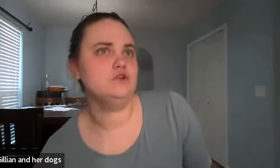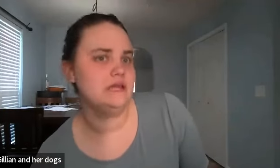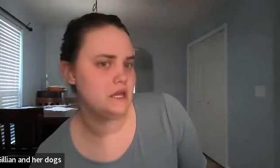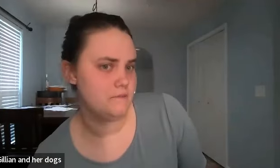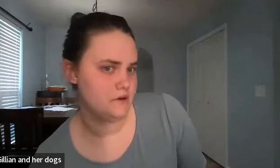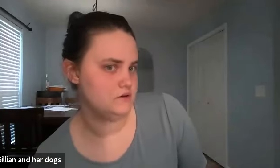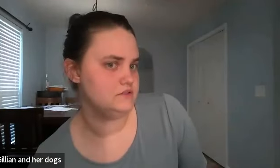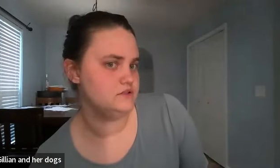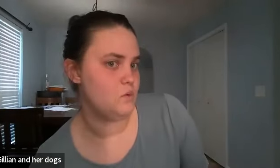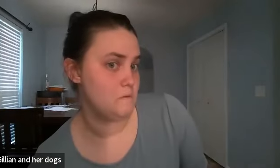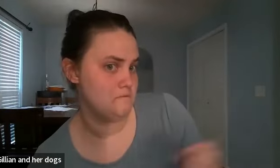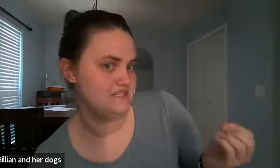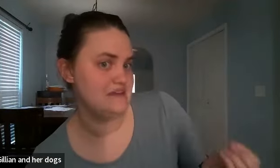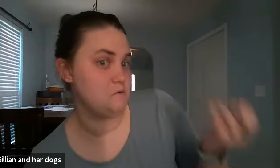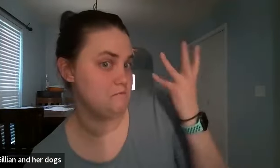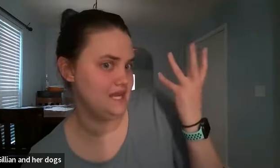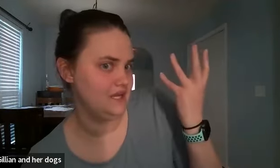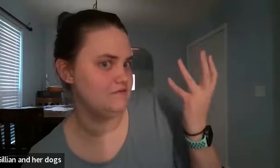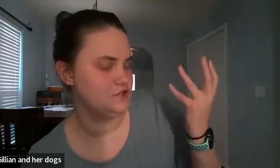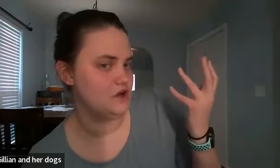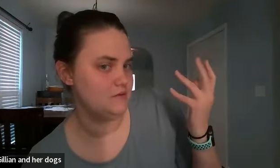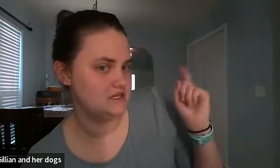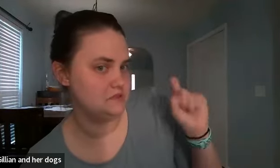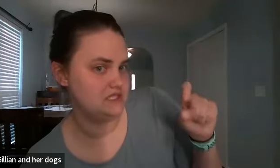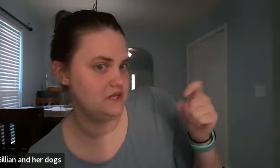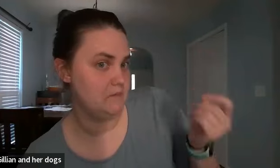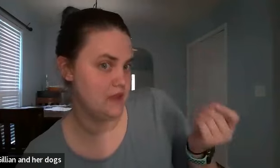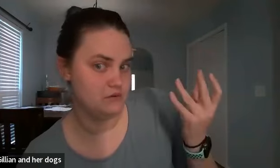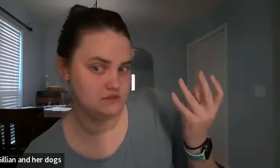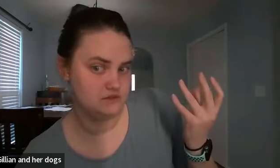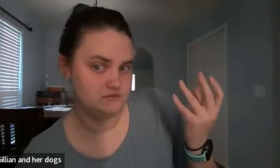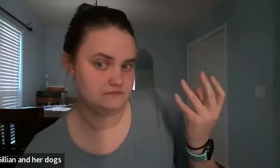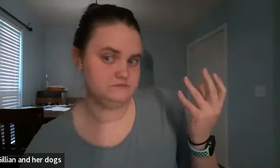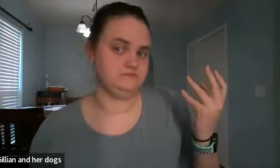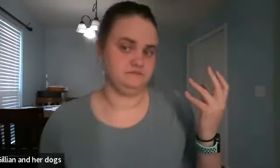including numbers or the sign for many if you're talking about a specific amount.